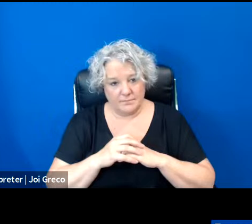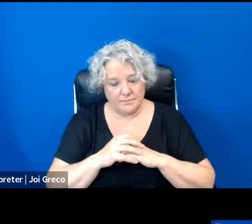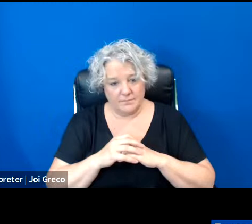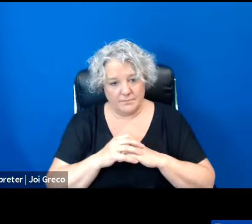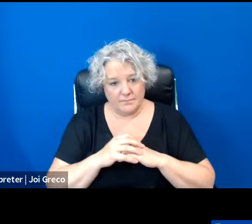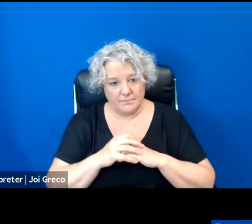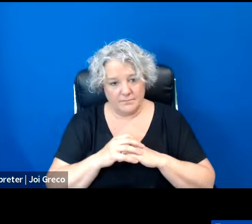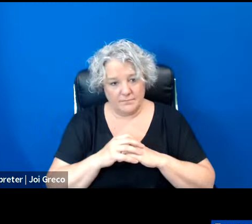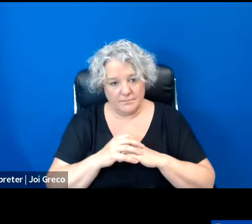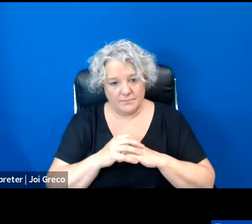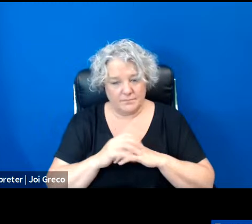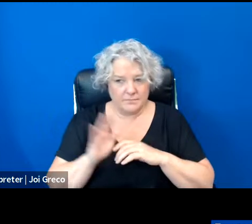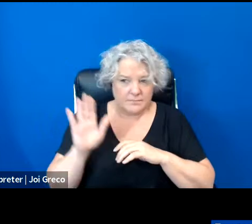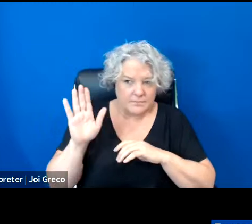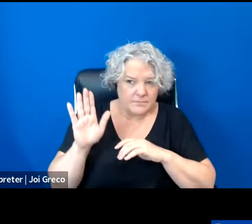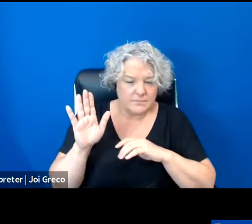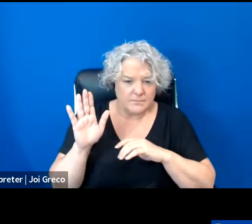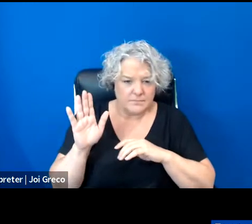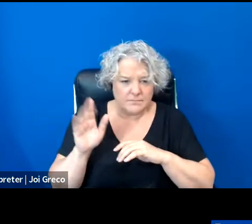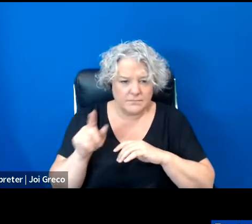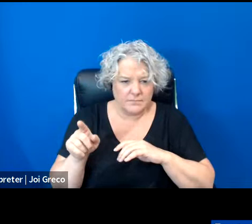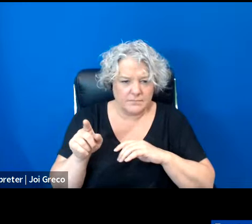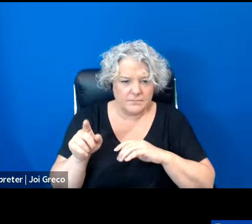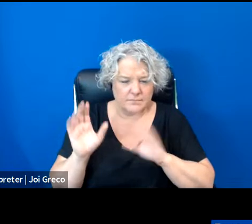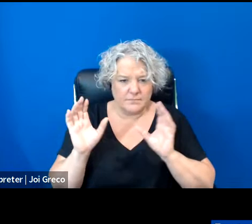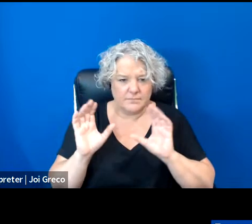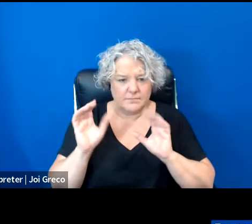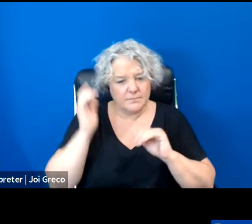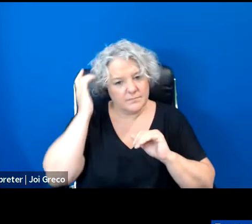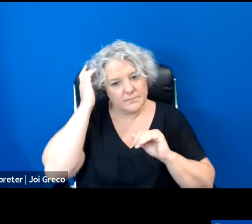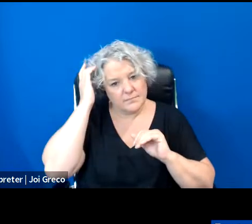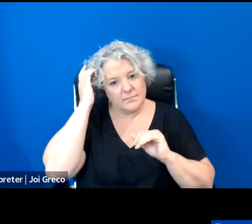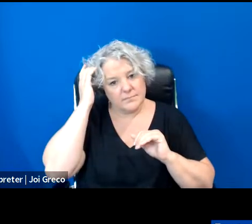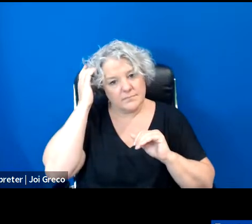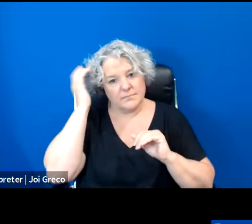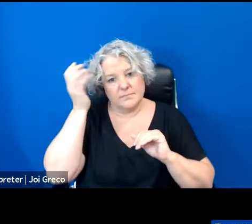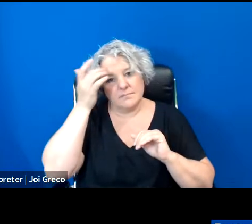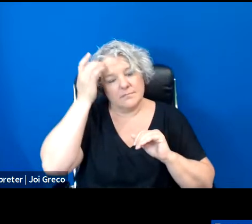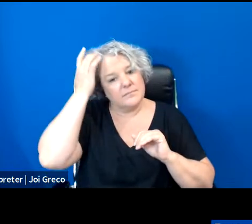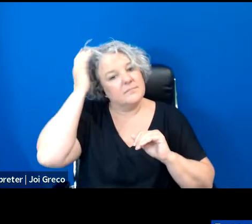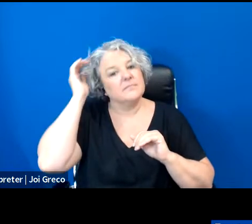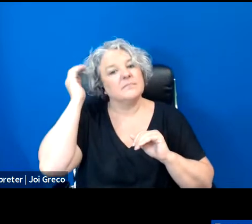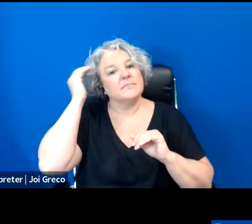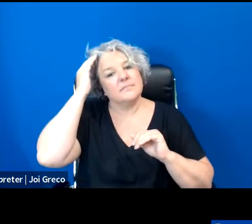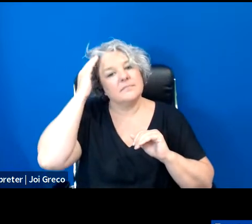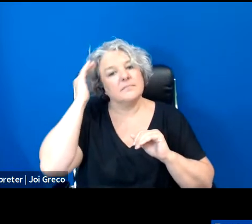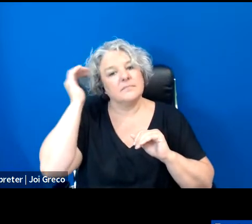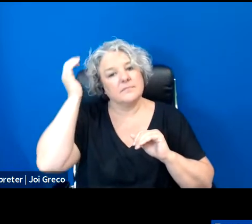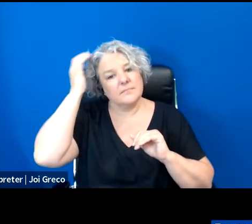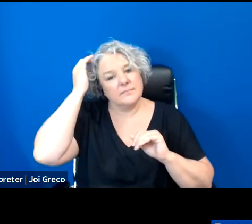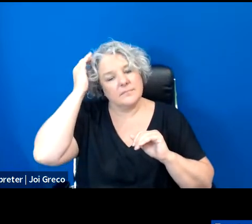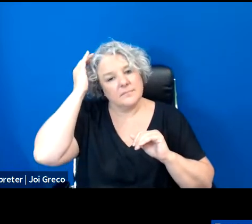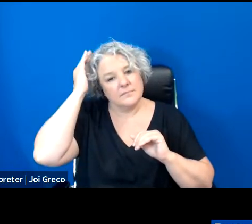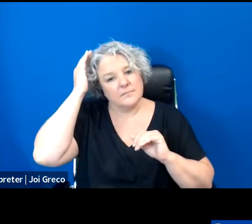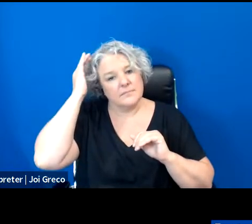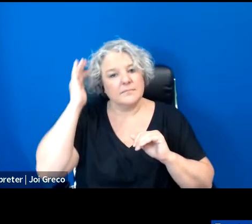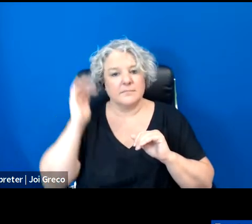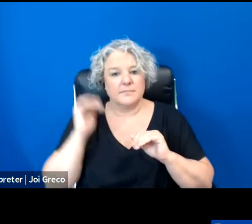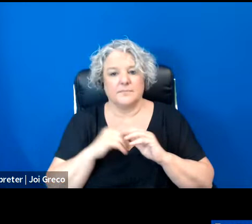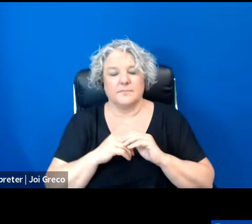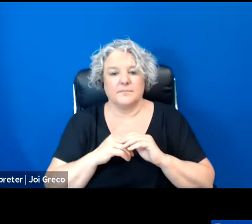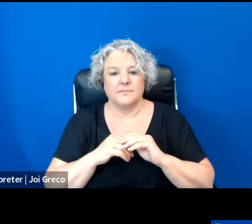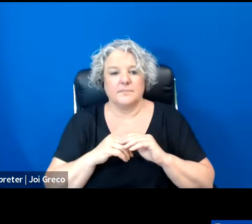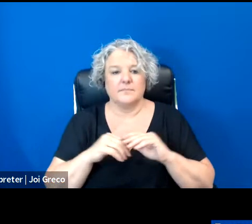please. I know you raised your hand, but I'm going to looking for a more diverse audience. Yeah, please go ahead. Hello,